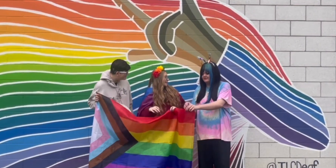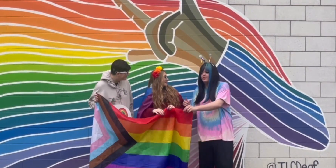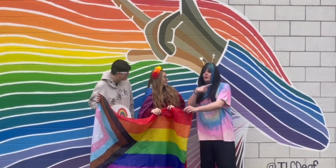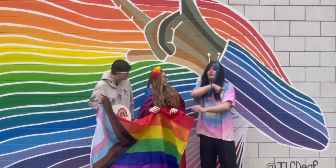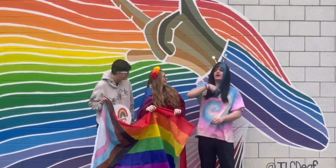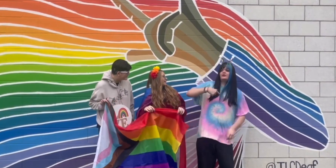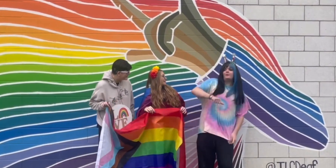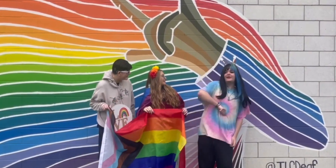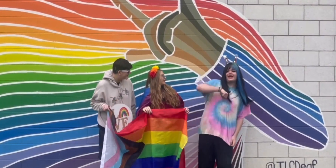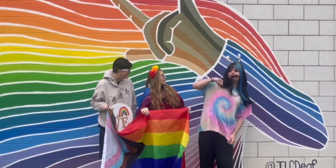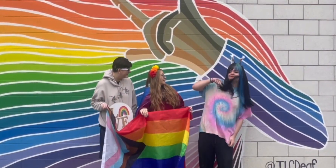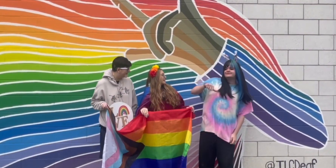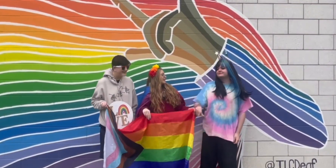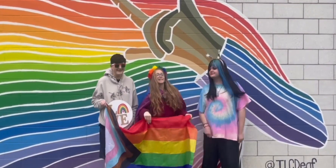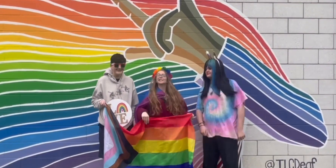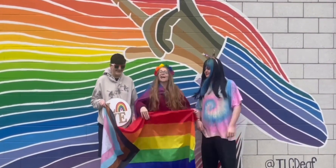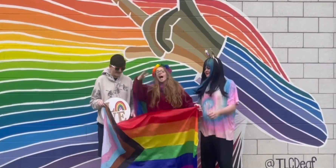We have Pride! Woo!